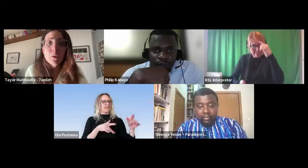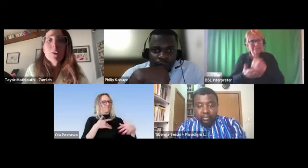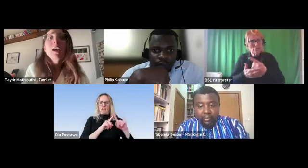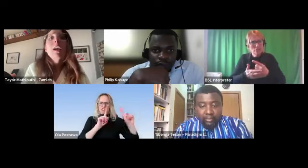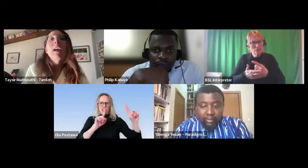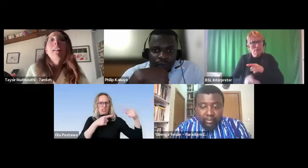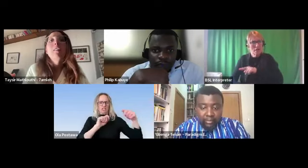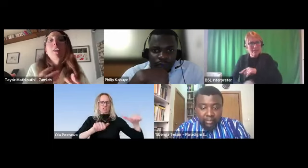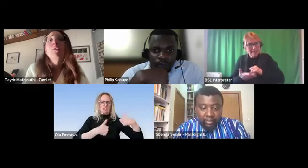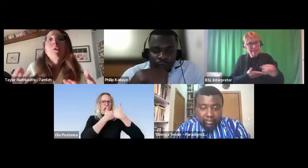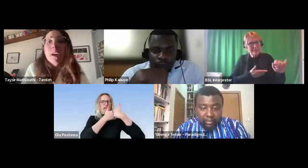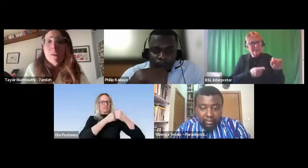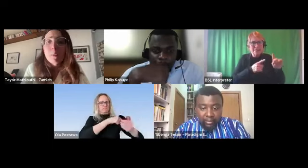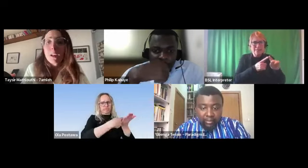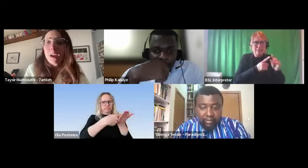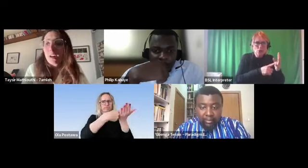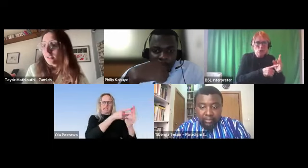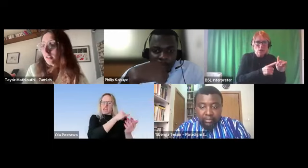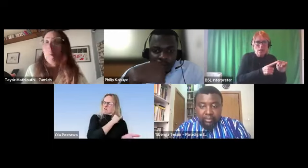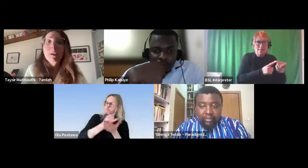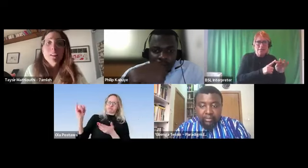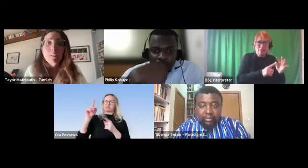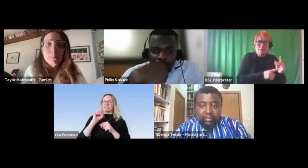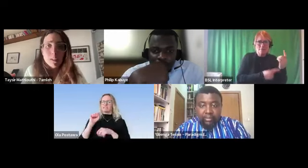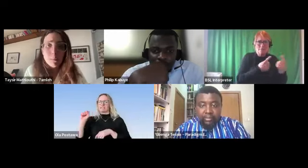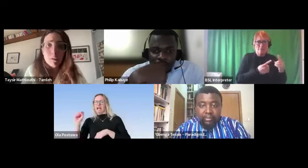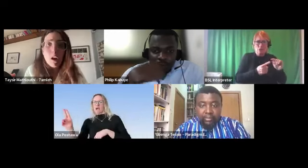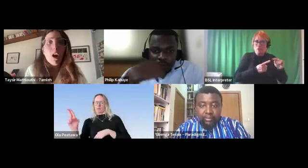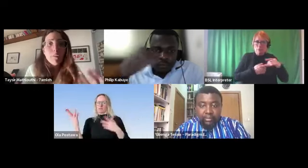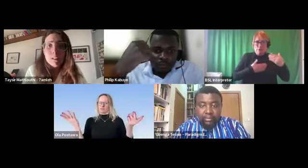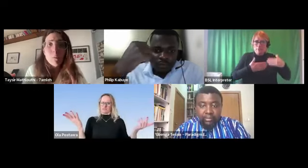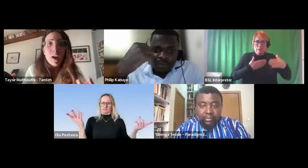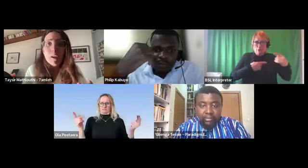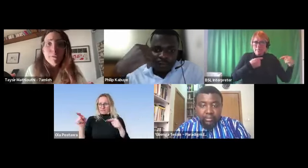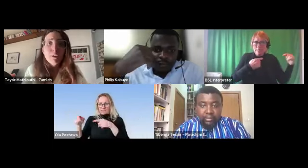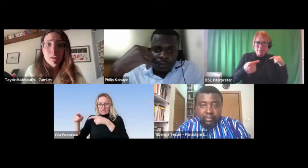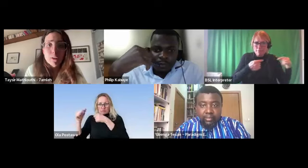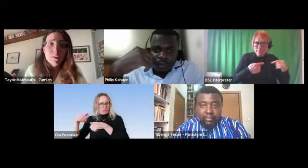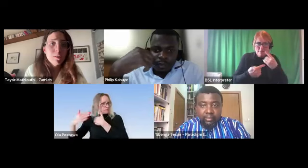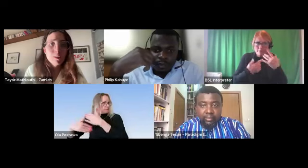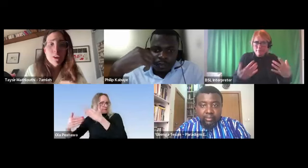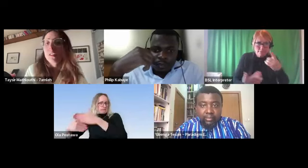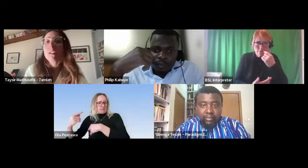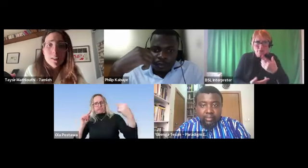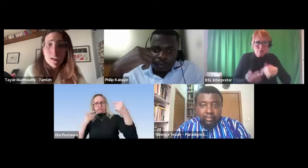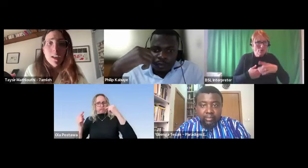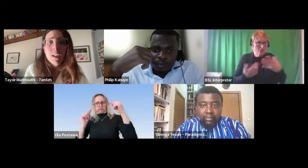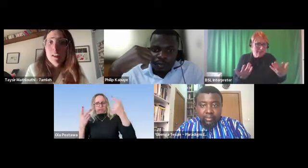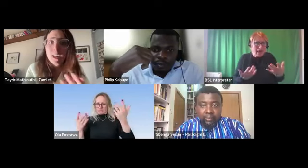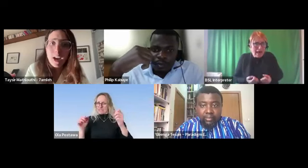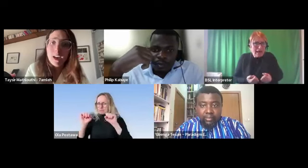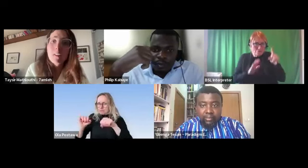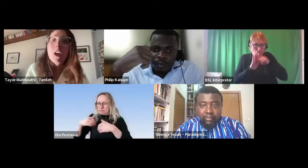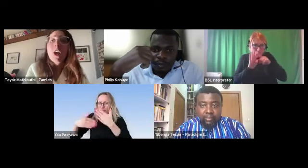towards the EU and the EU trying to be as competitive as possible. Obviously, we have regulations such as the